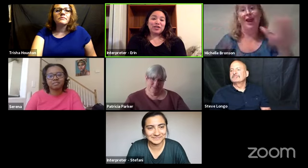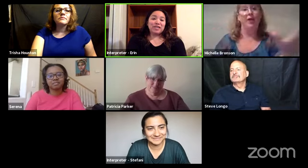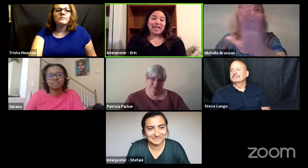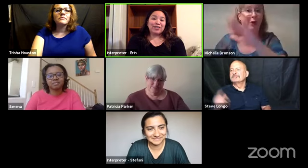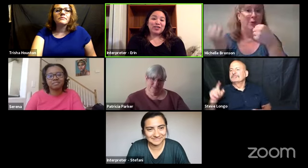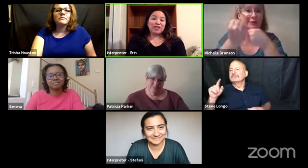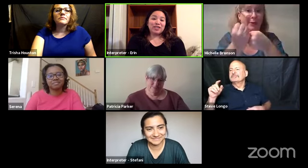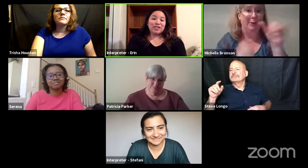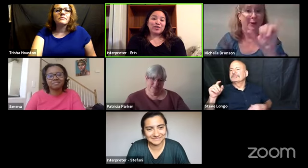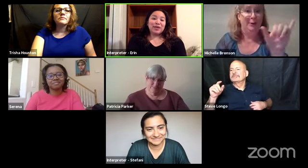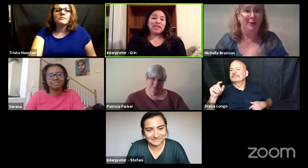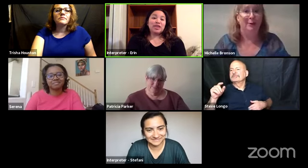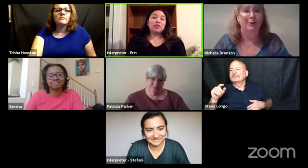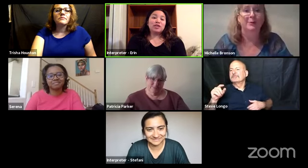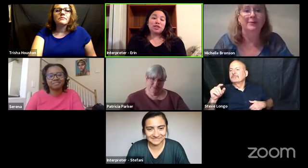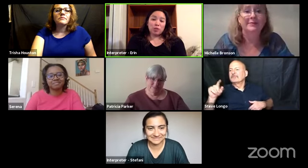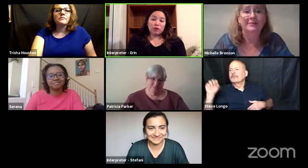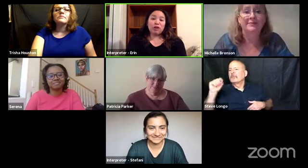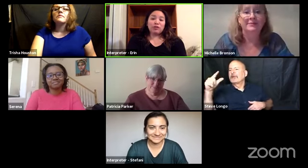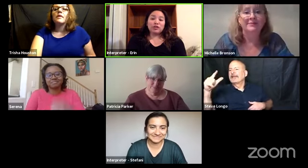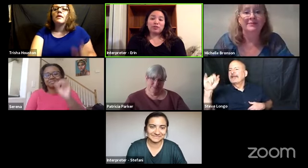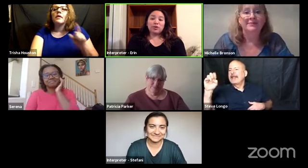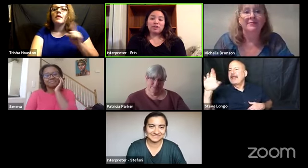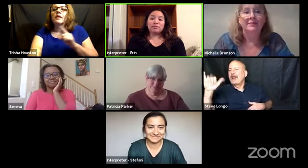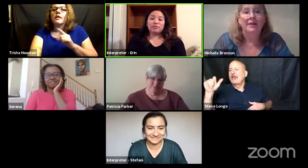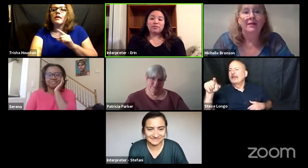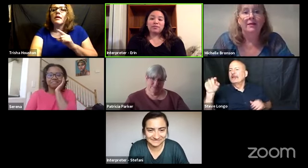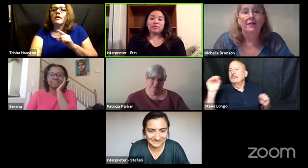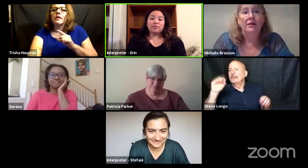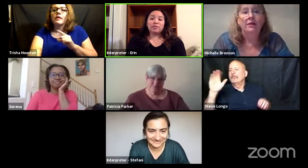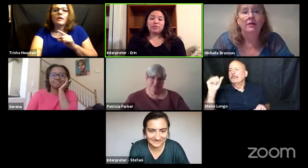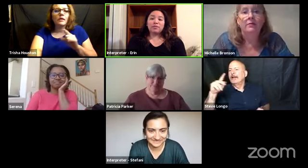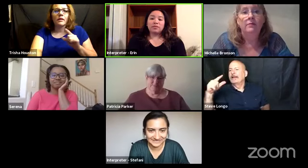they get the credit too. And thank you to the board for all of your support.